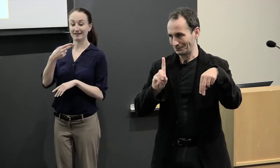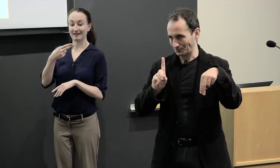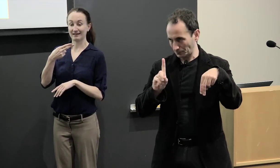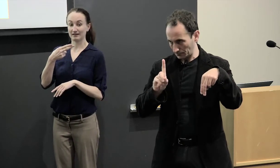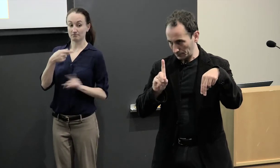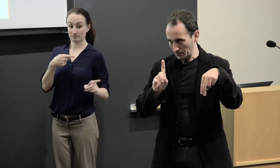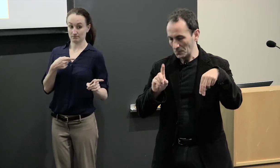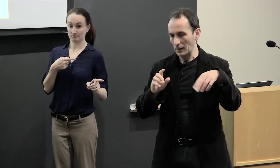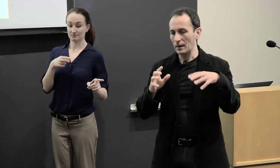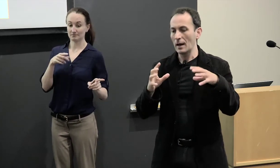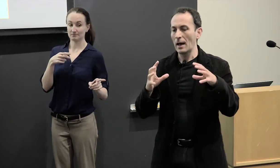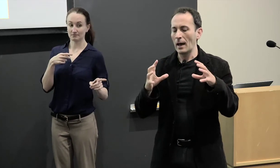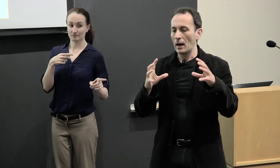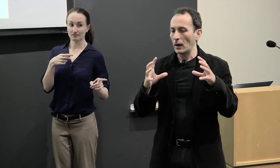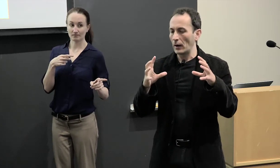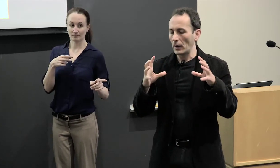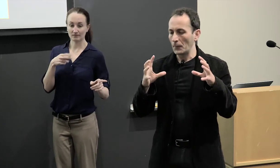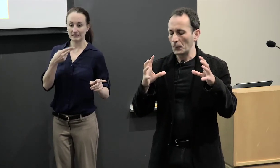not.